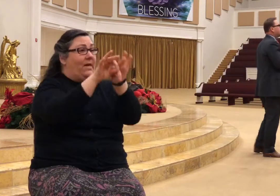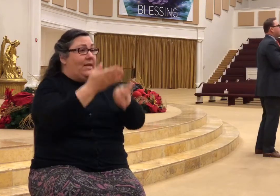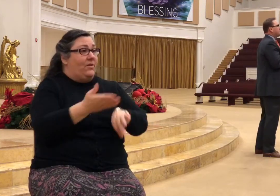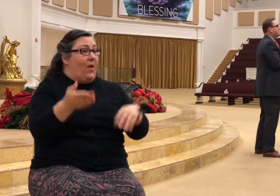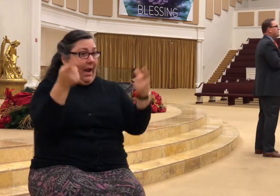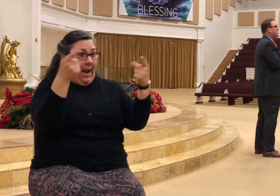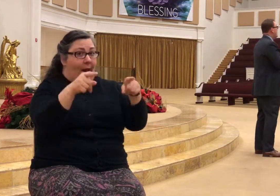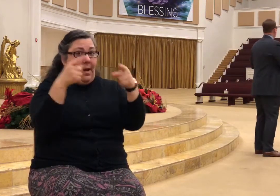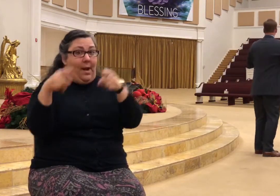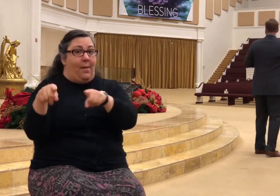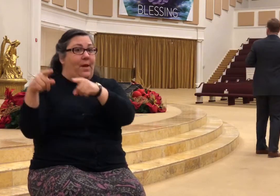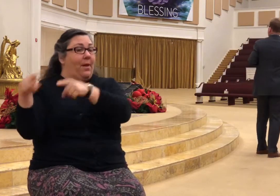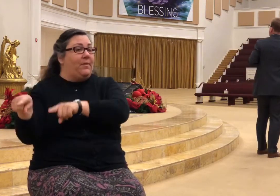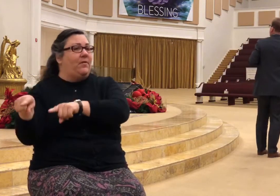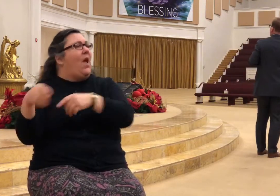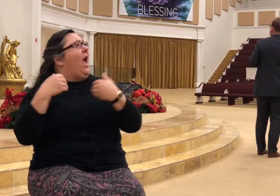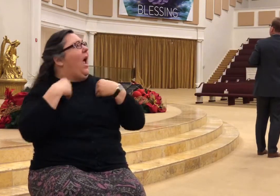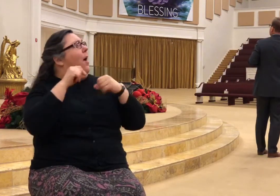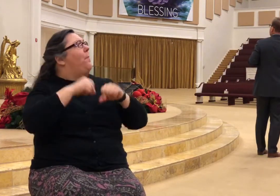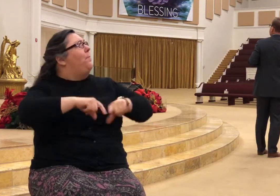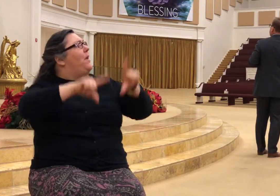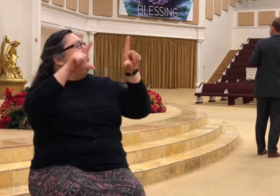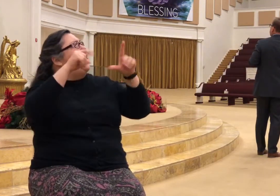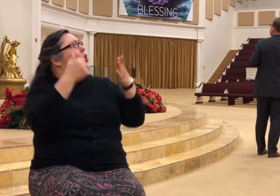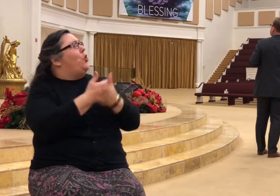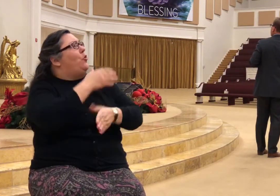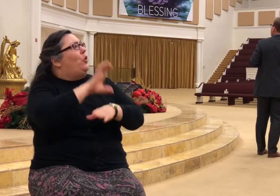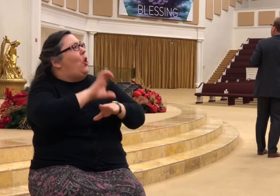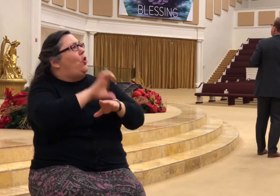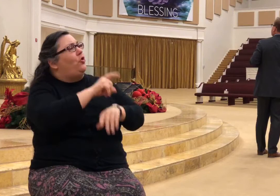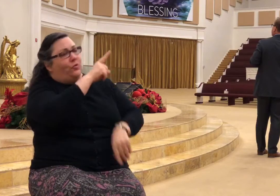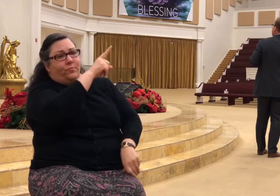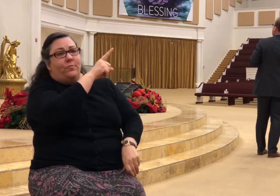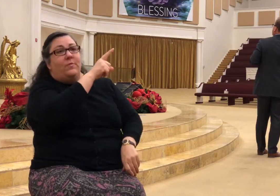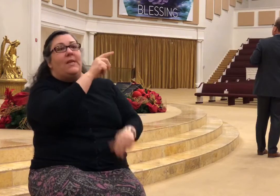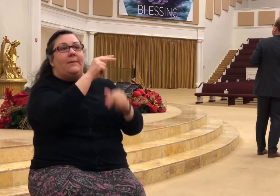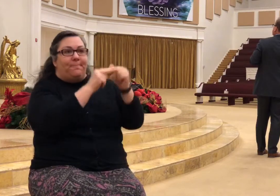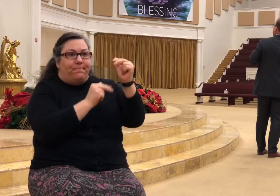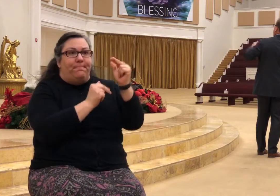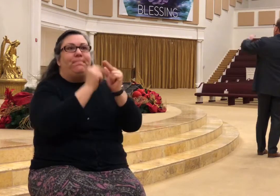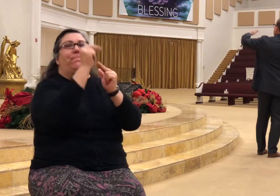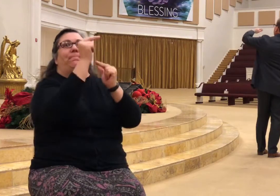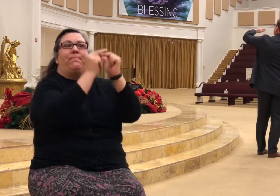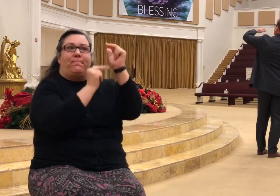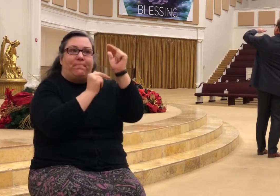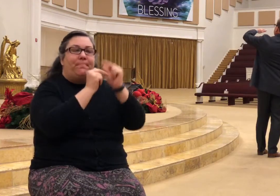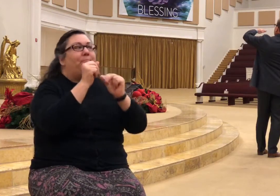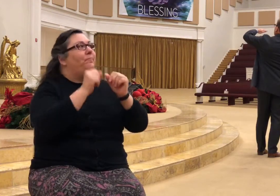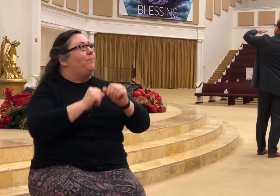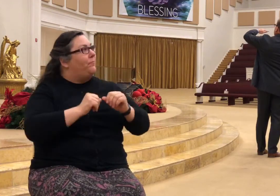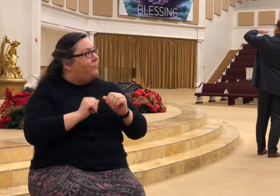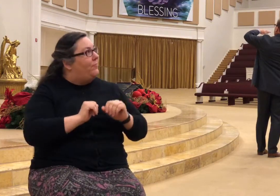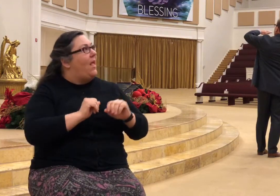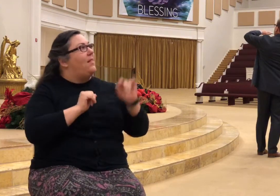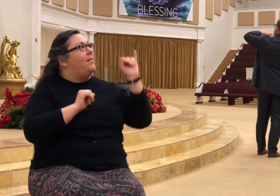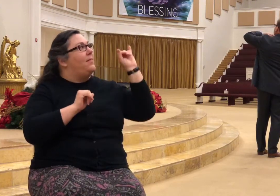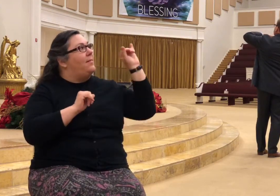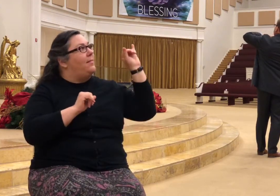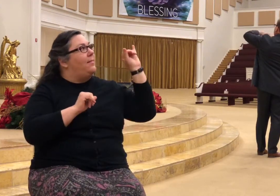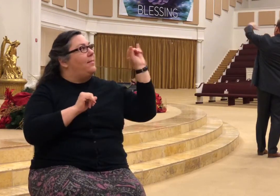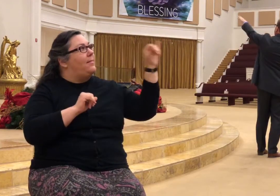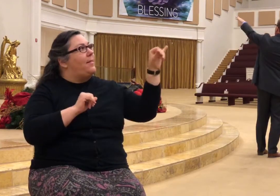we've got some pictures of the new church is taking strides. This is now, I think since this picture was taken,